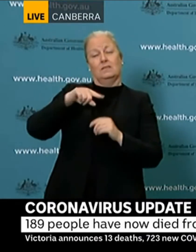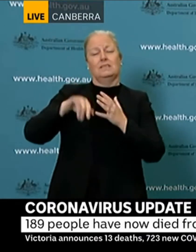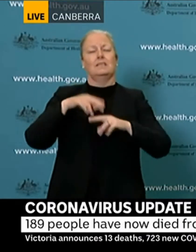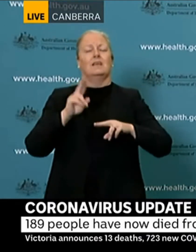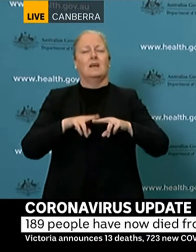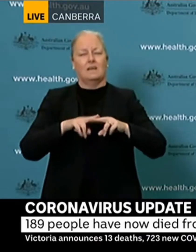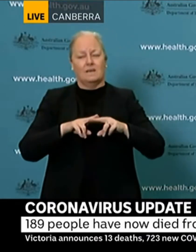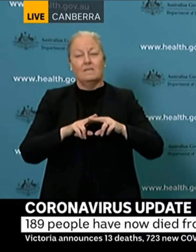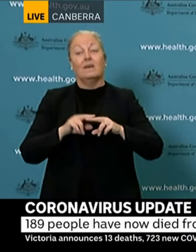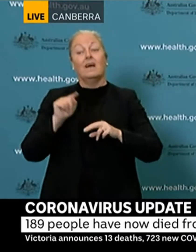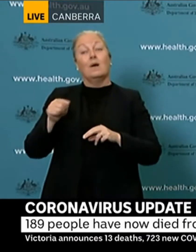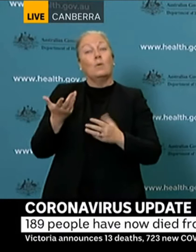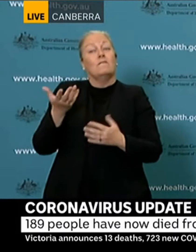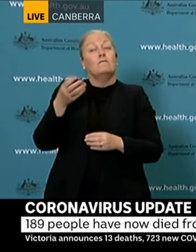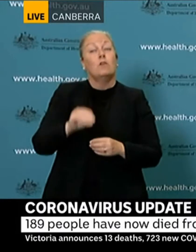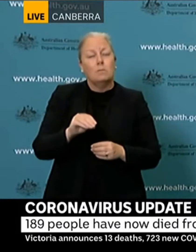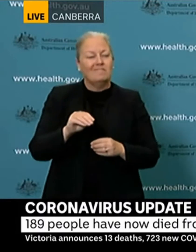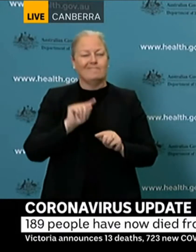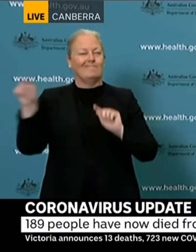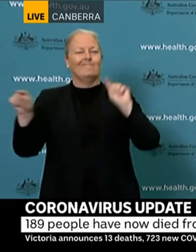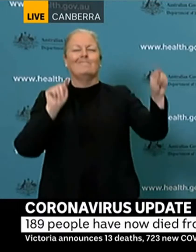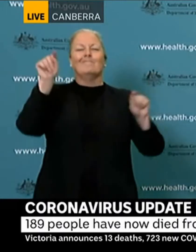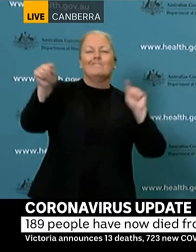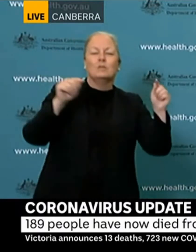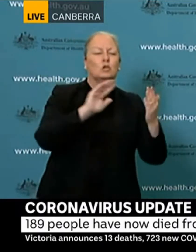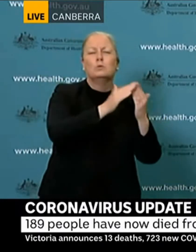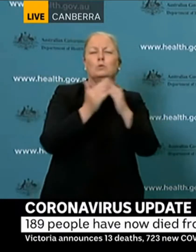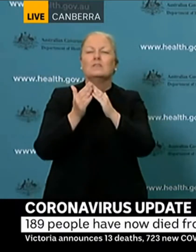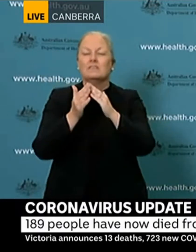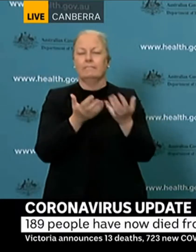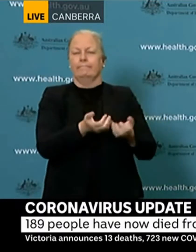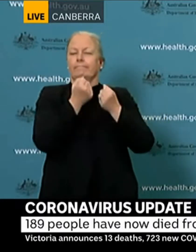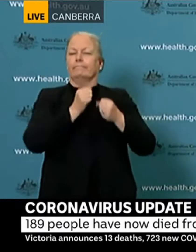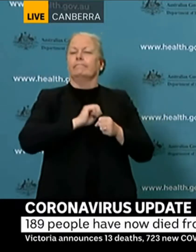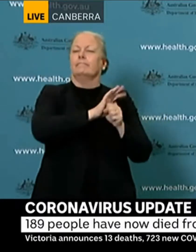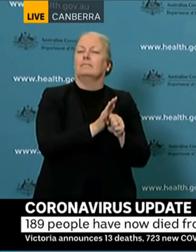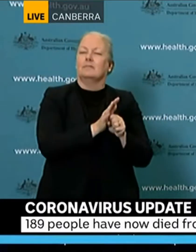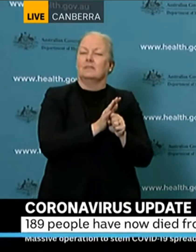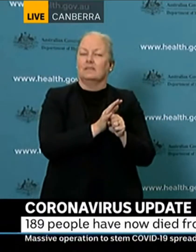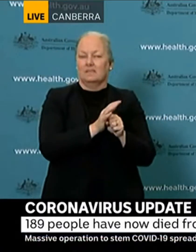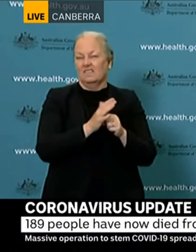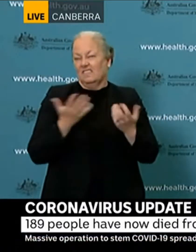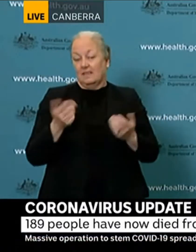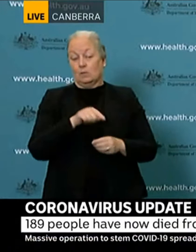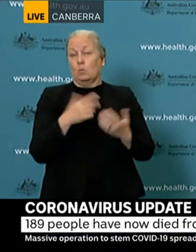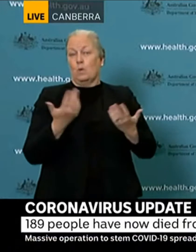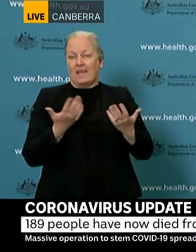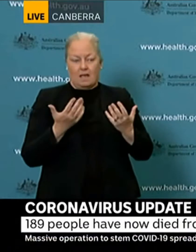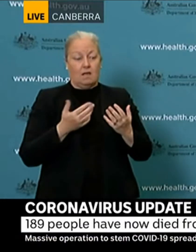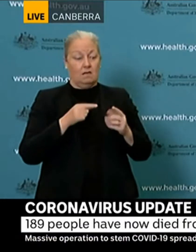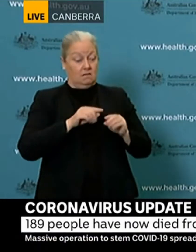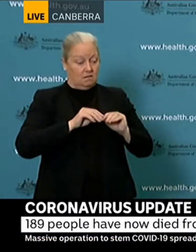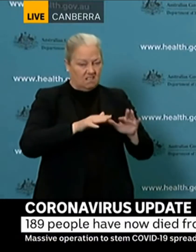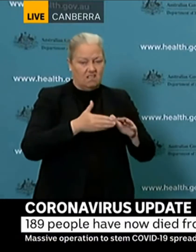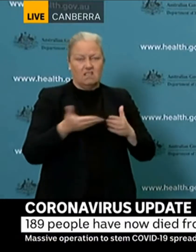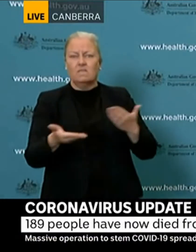been infected in the community, and it really is a symptom, really, of the community transmission that is happening